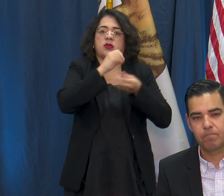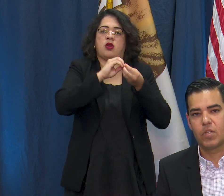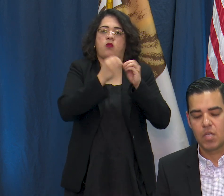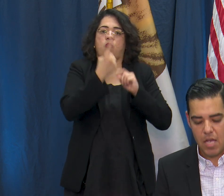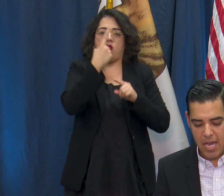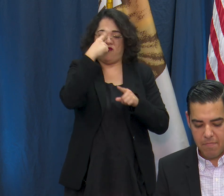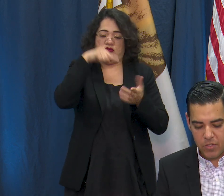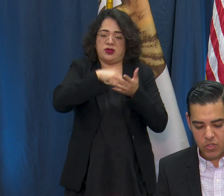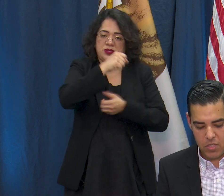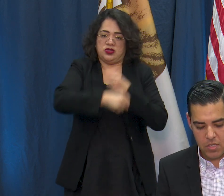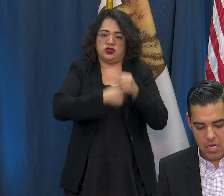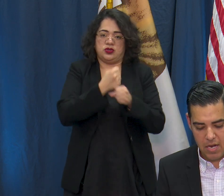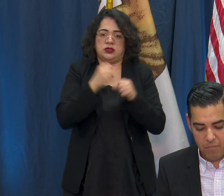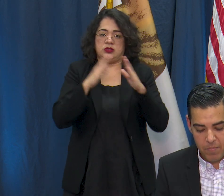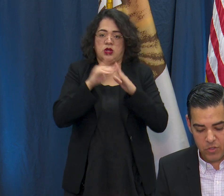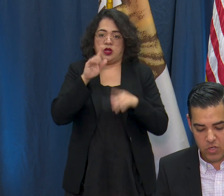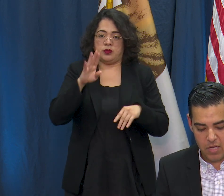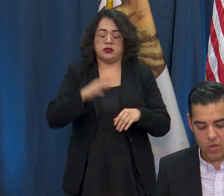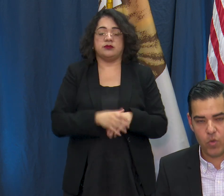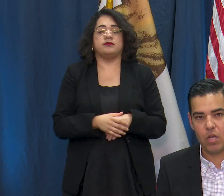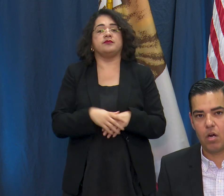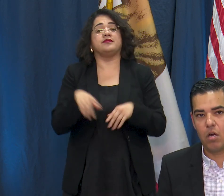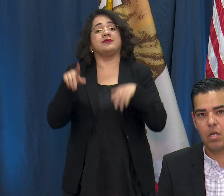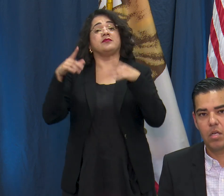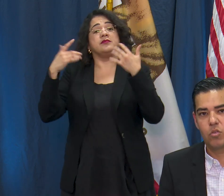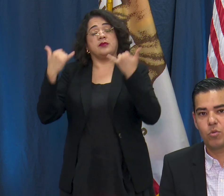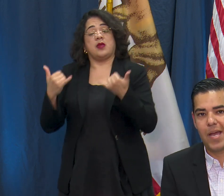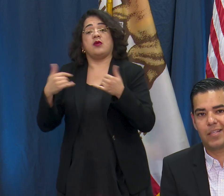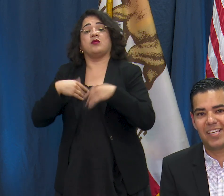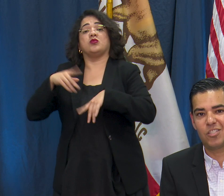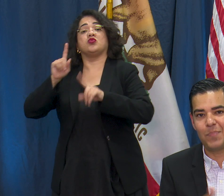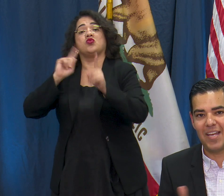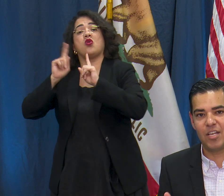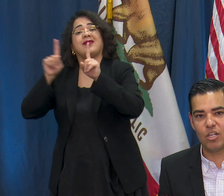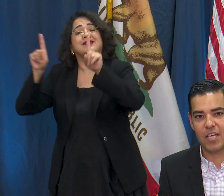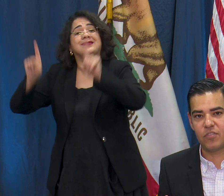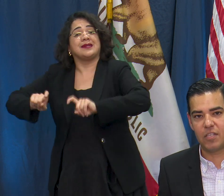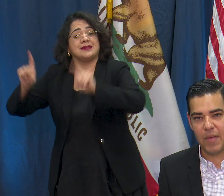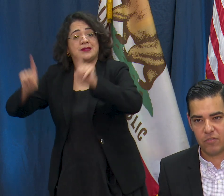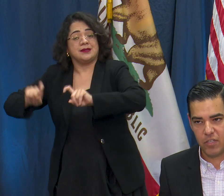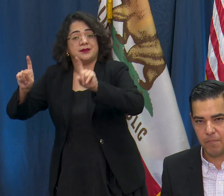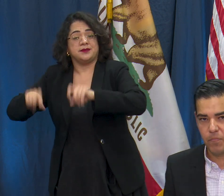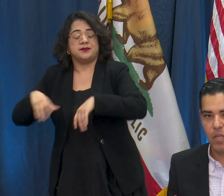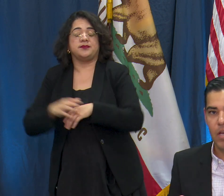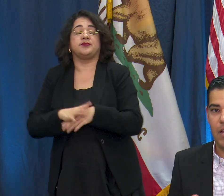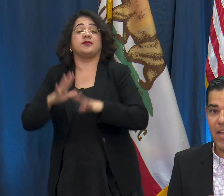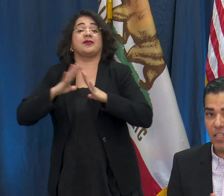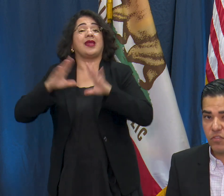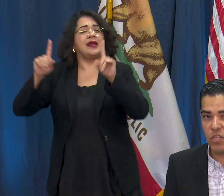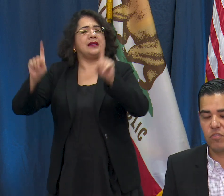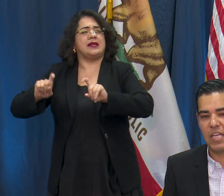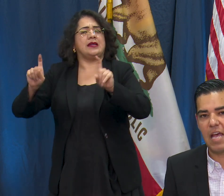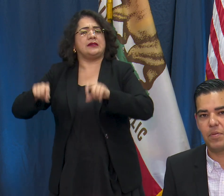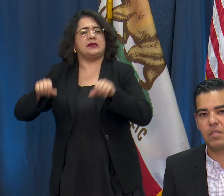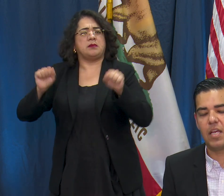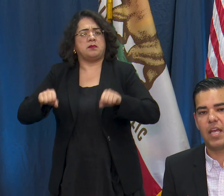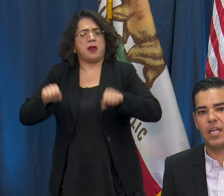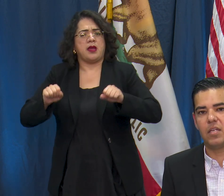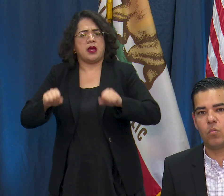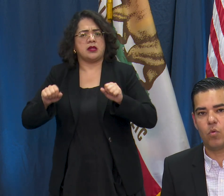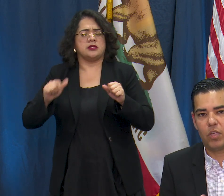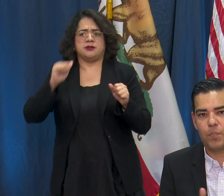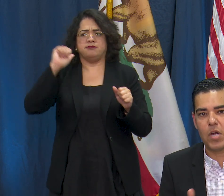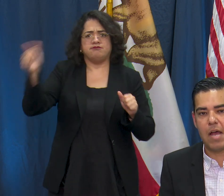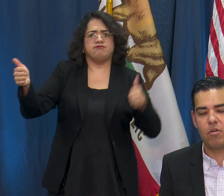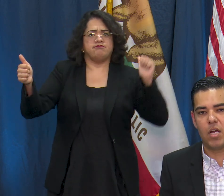testing. I mentioned and have been mentioning that we are dramatically expanding our testing capacity. That continues to happen,